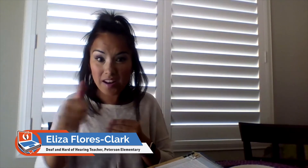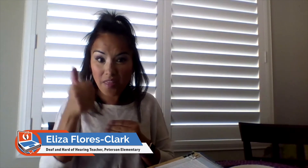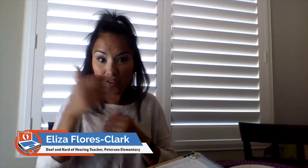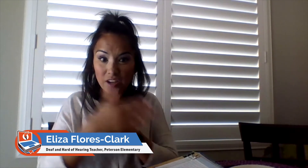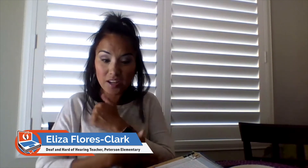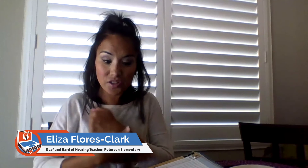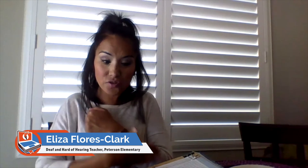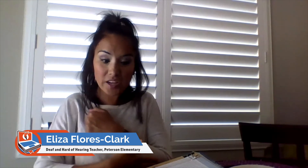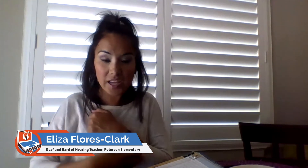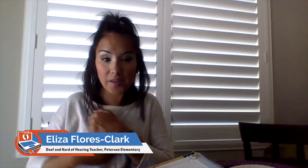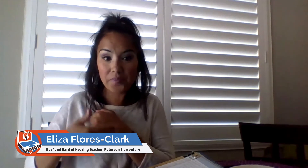another country.